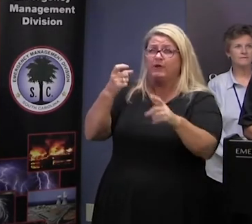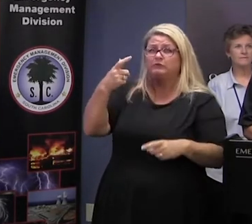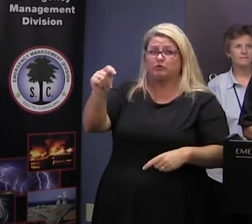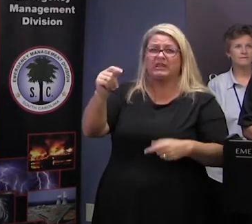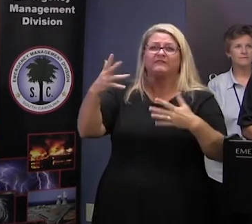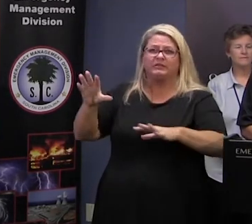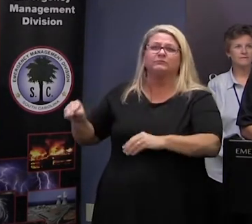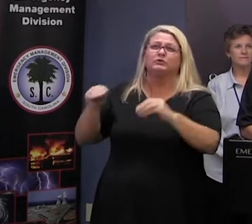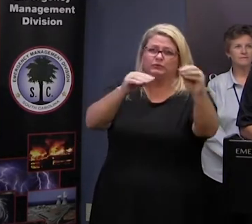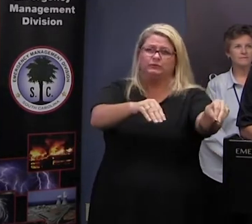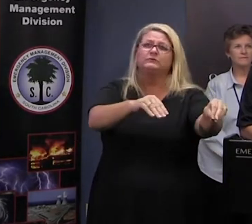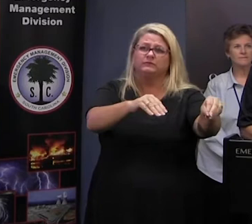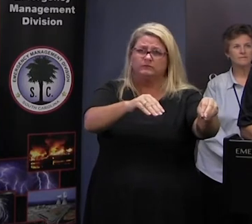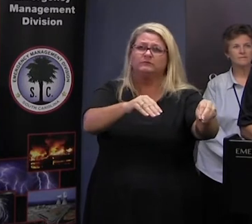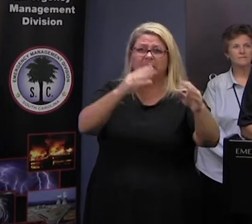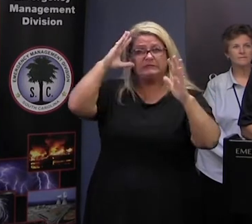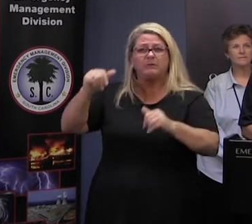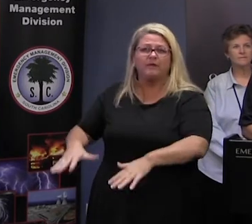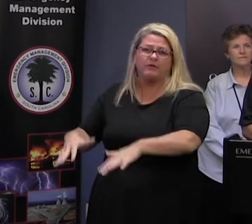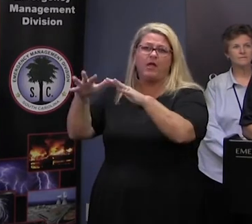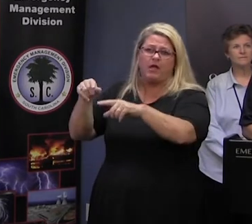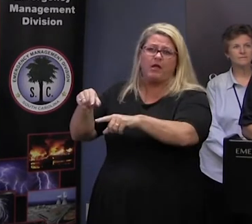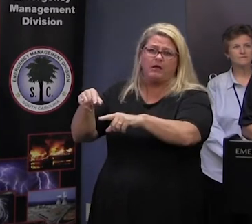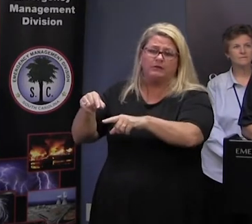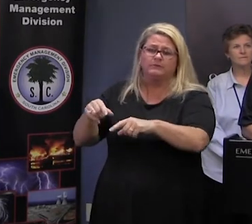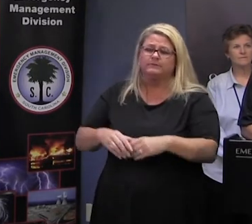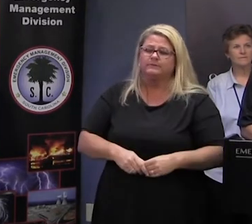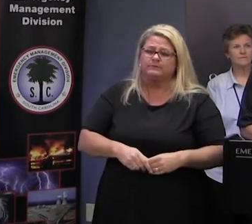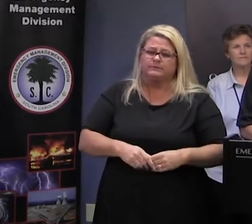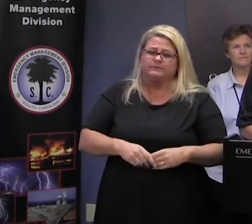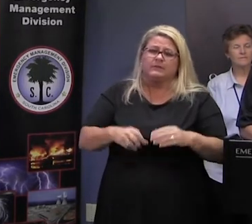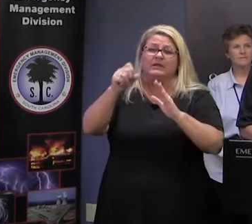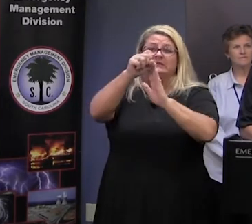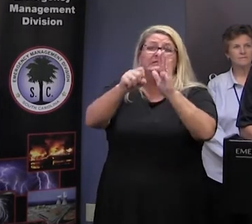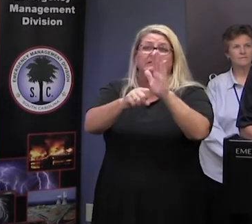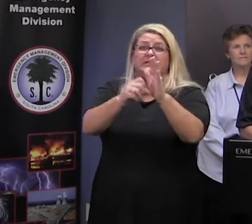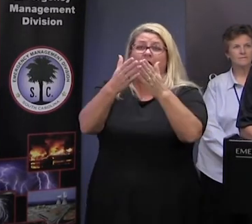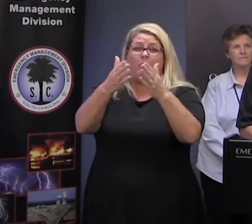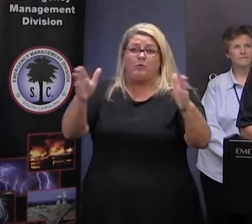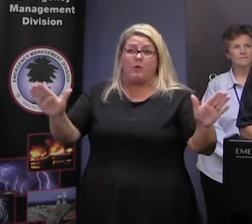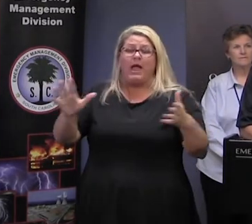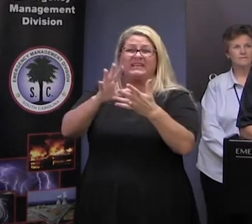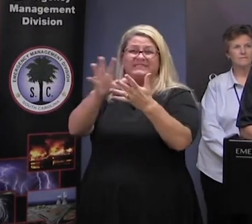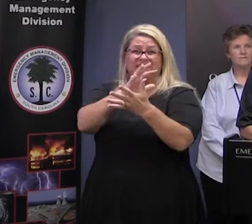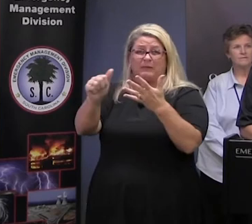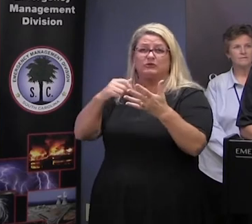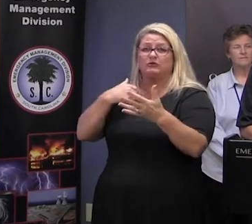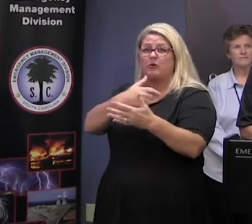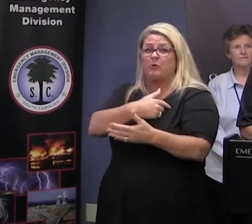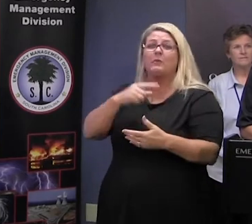already relocated, and they expect to be flooded out. And I'll give you some statewide preliminary damages, and these are going to